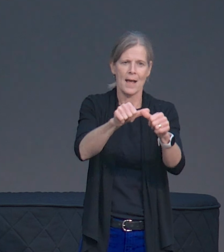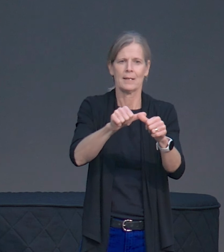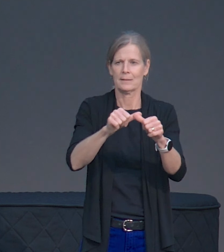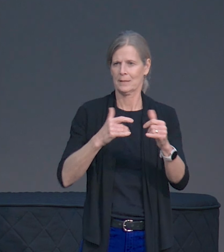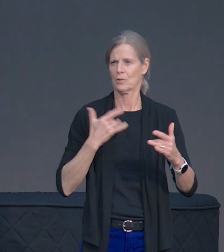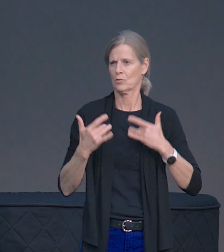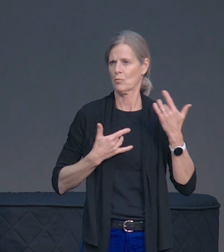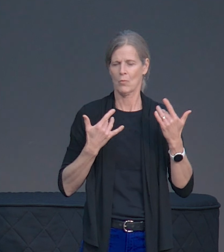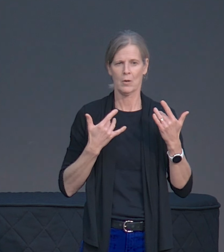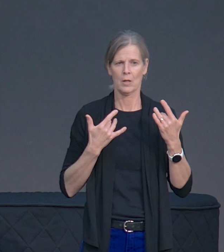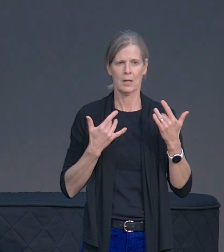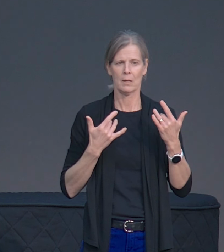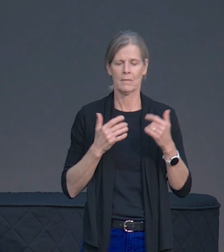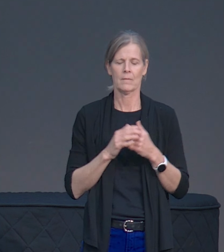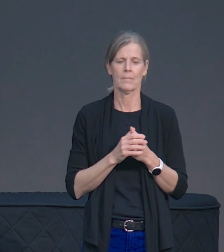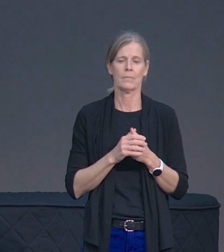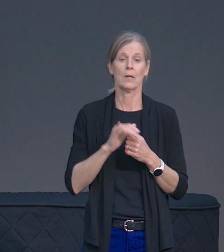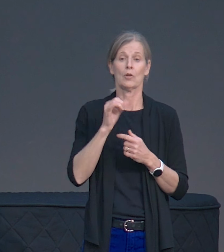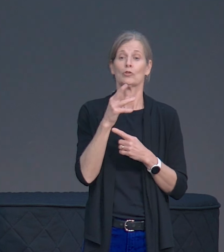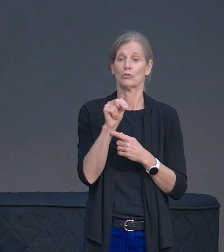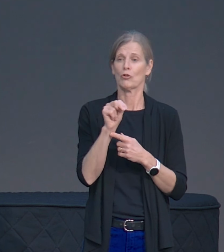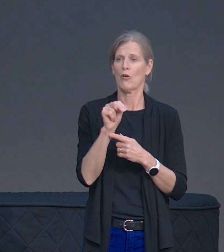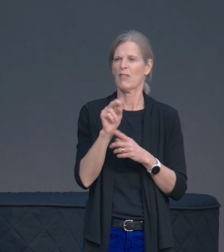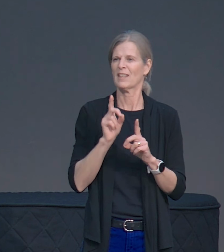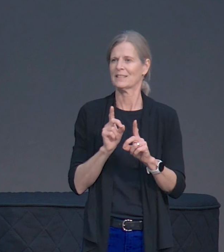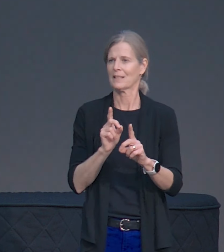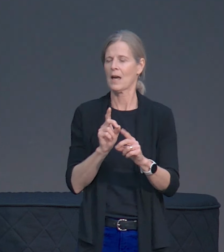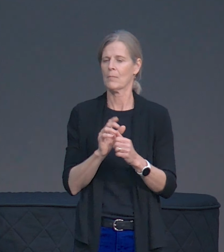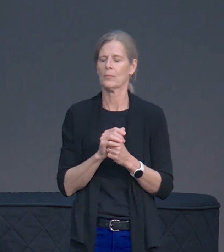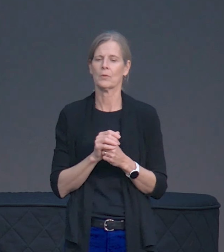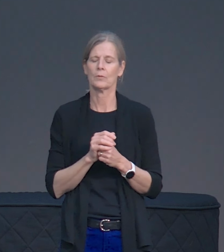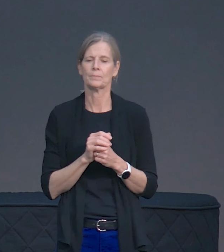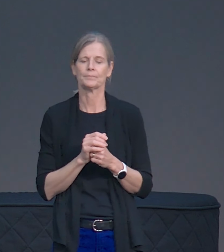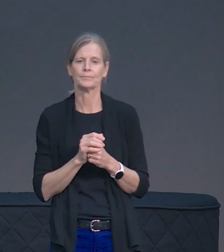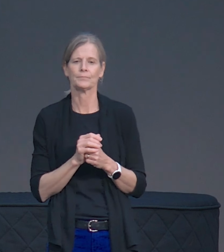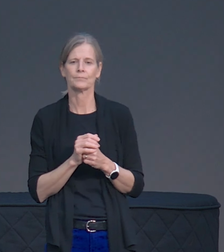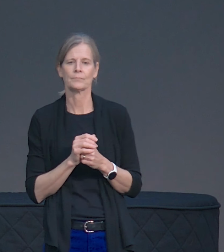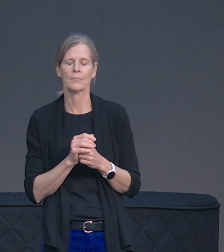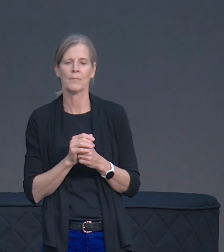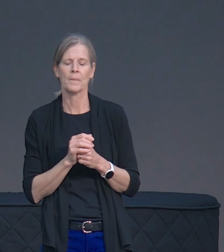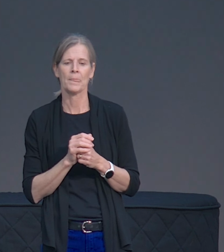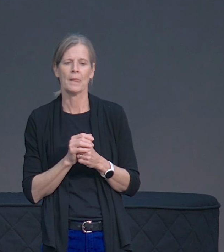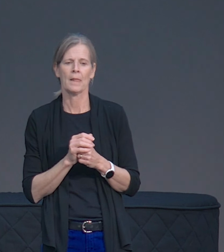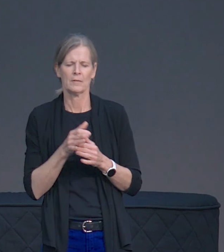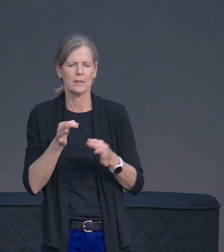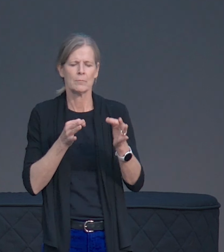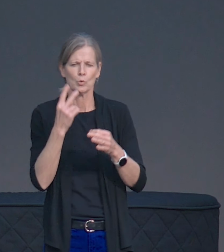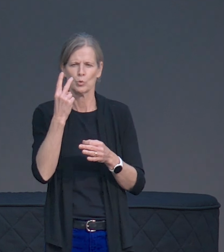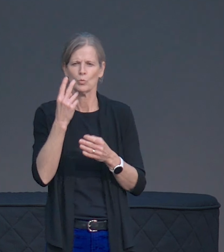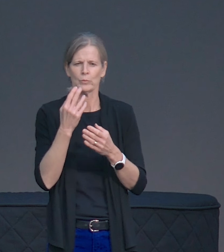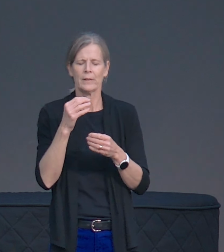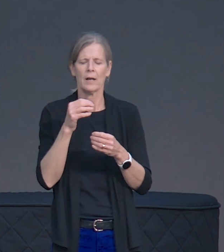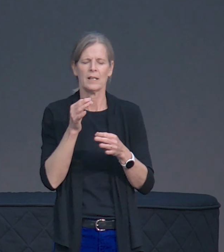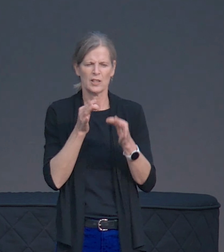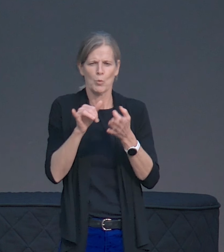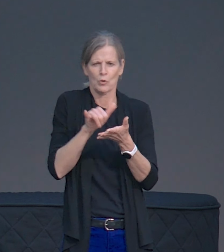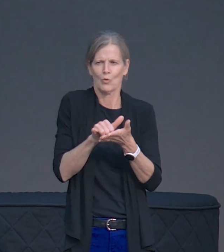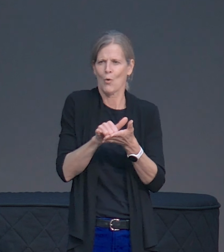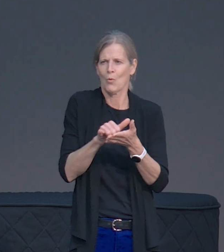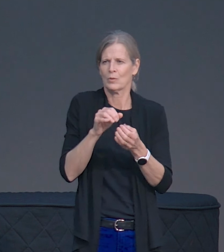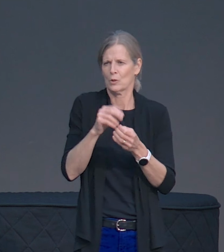John John Disciple Of Jesus Expressed These Truths In Two Passages Listen to 1